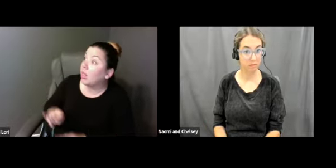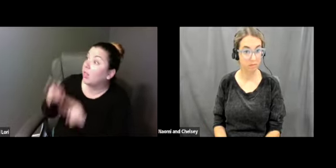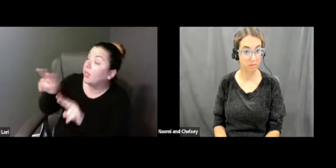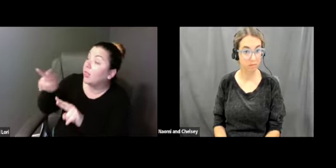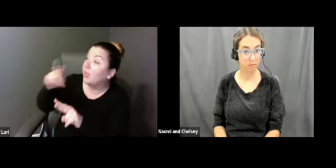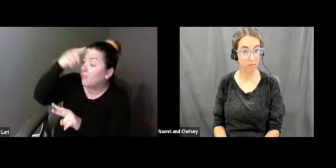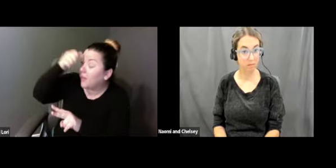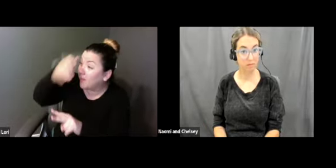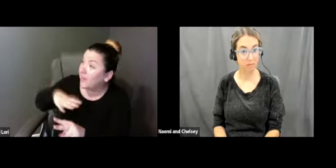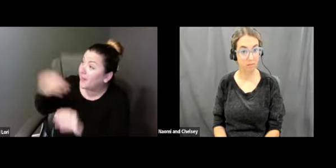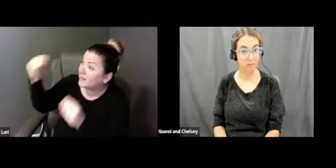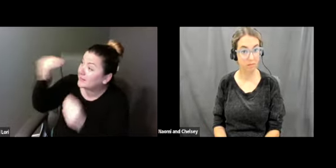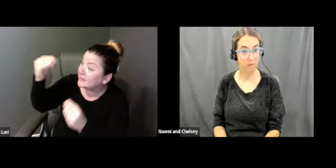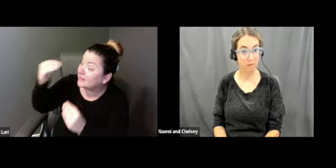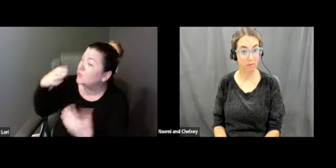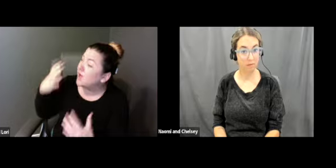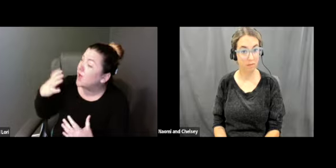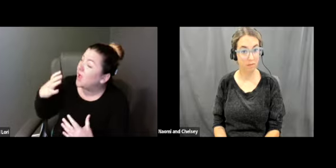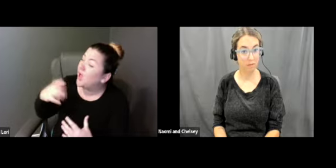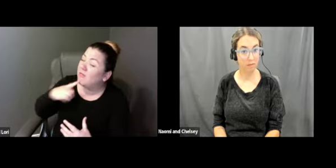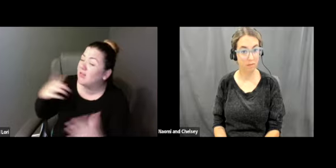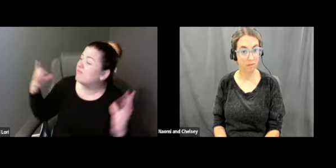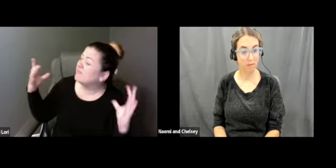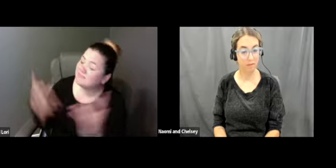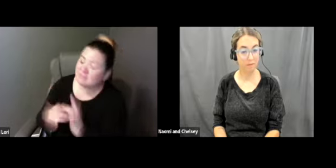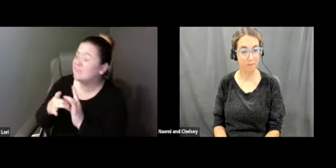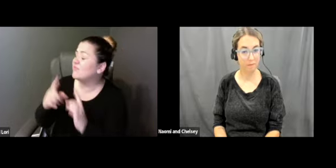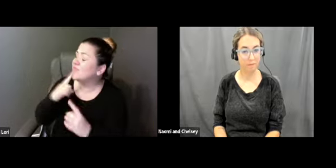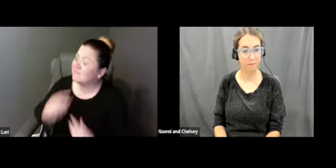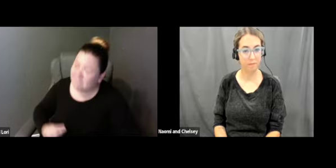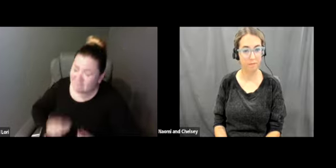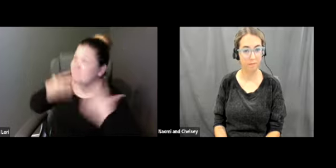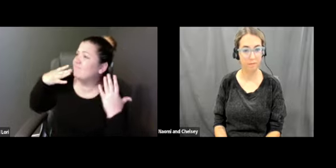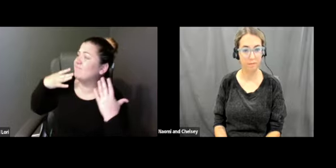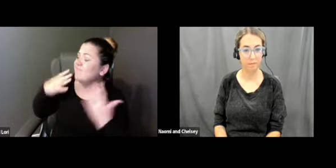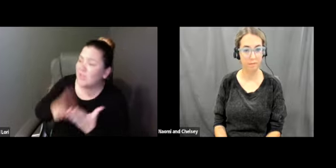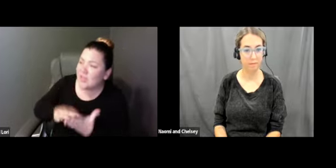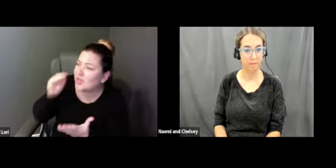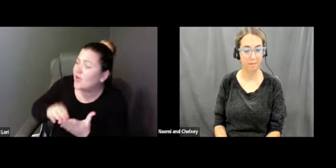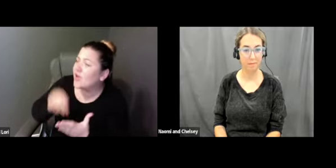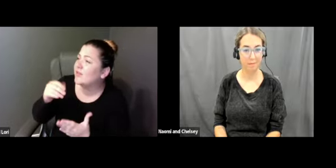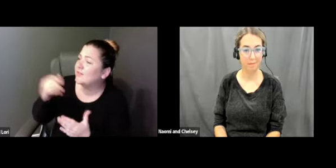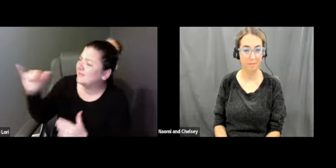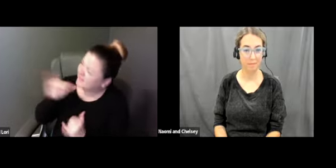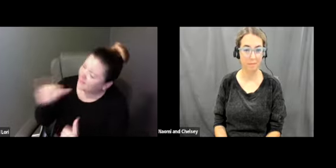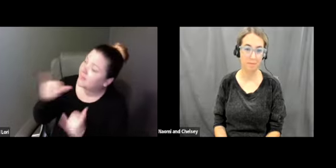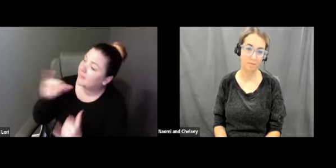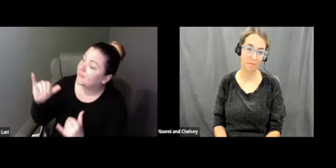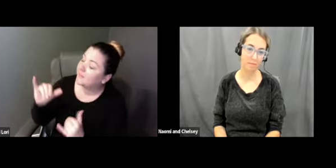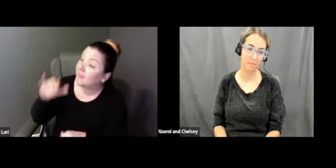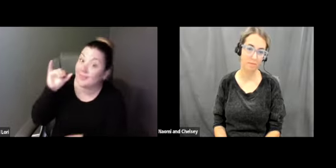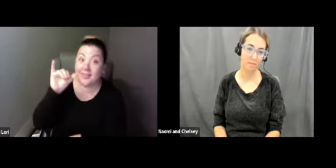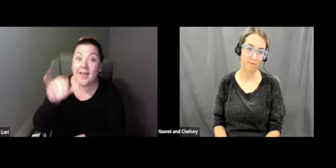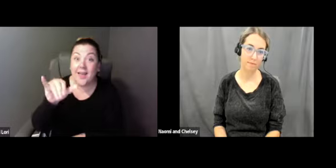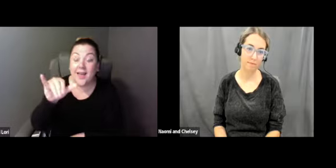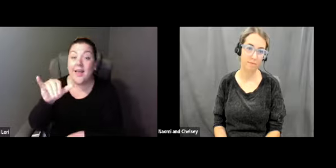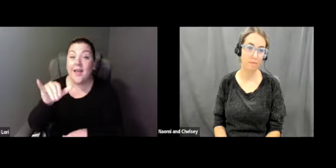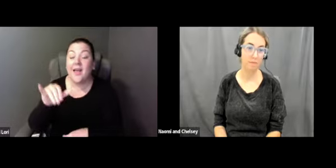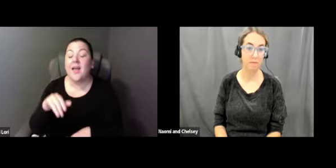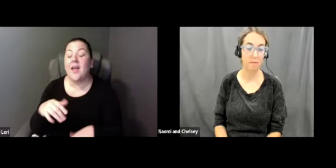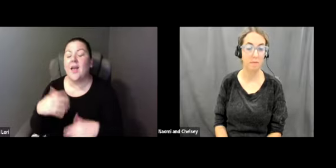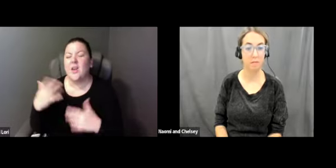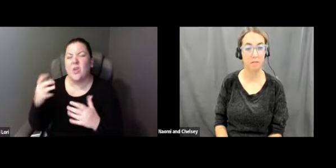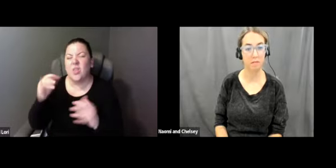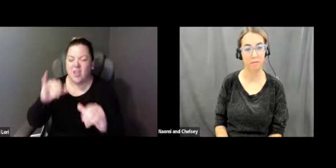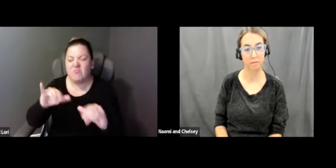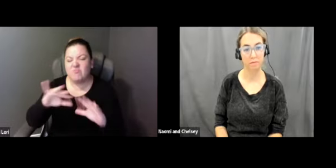so important and so impactful for him. And he really felt like he was learning so much. And it was because they had that shared dynamic. And as they were talking about that, they